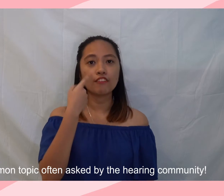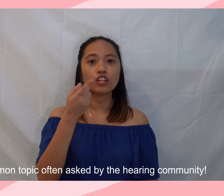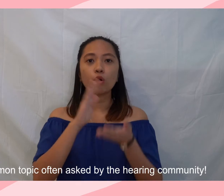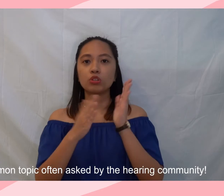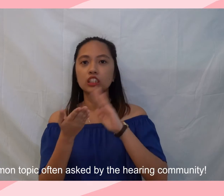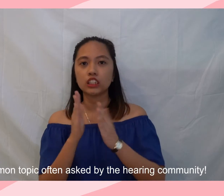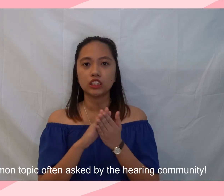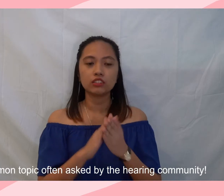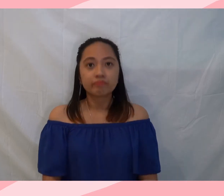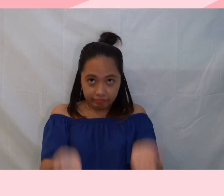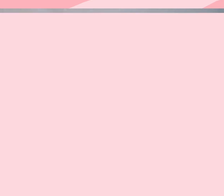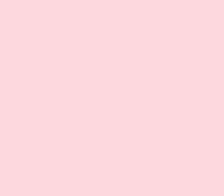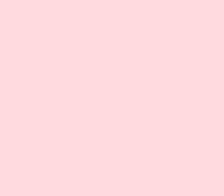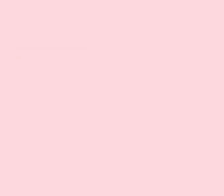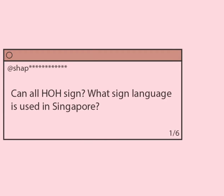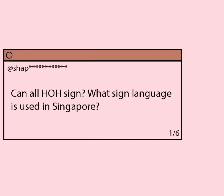hearing community.